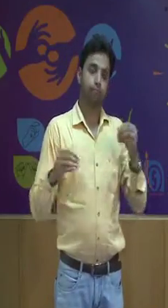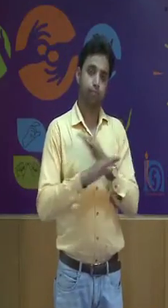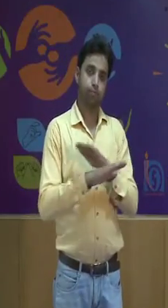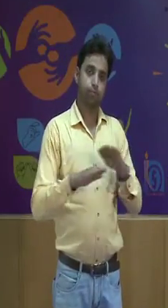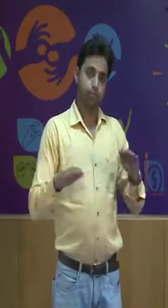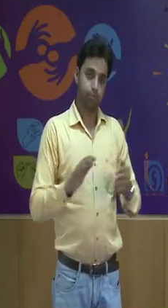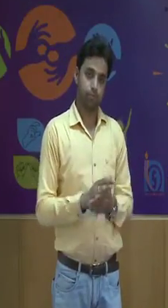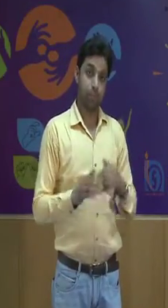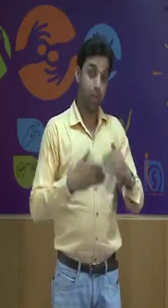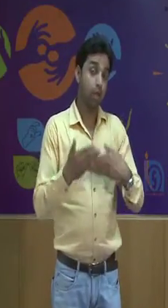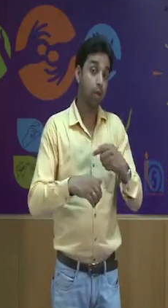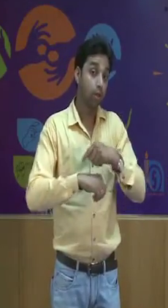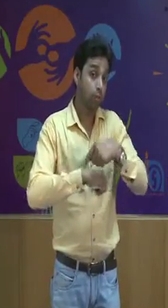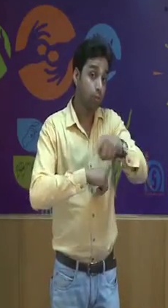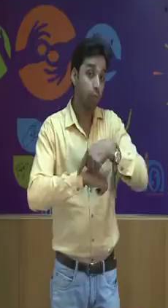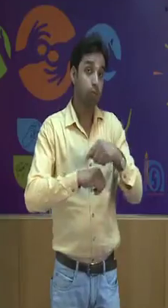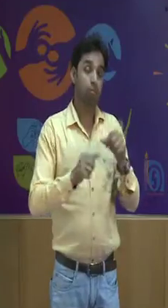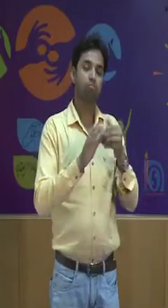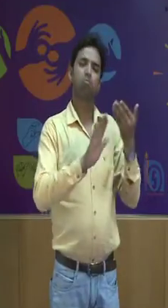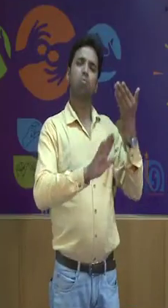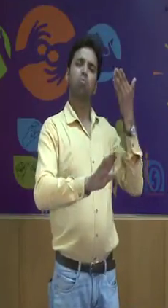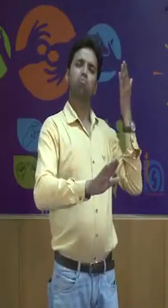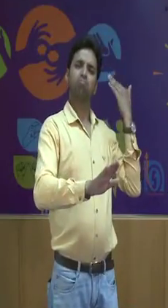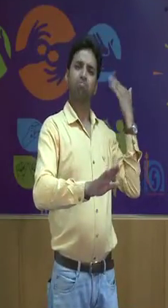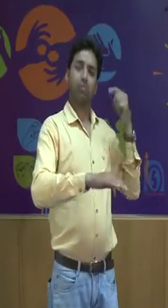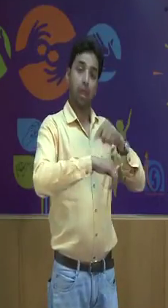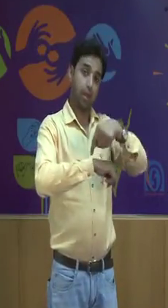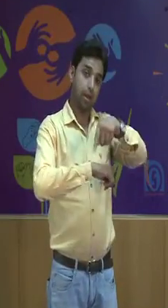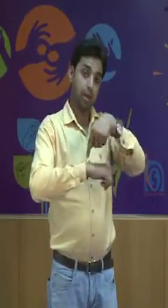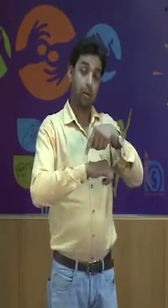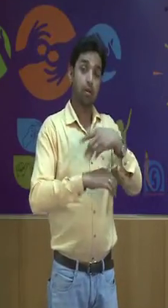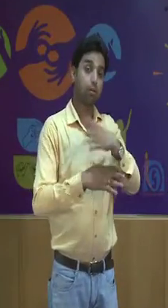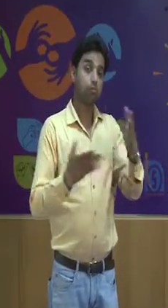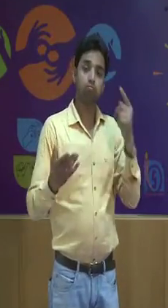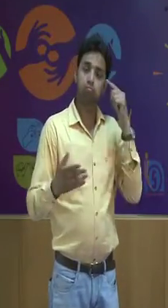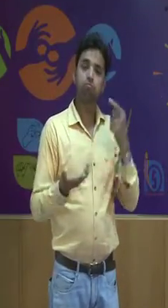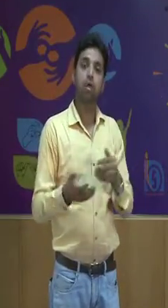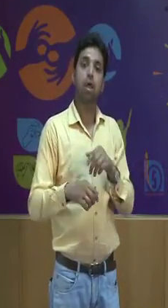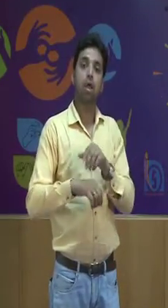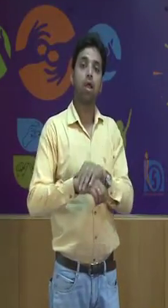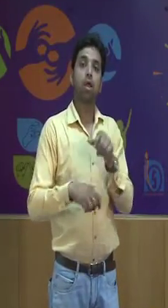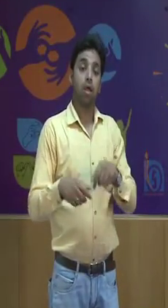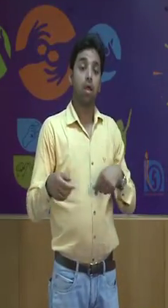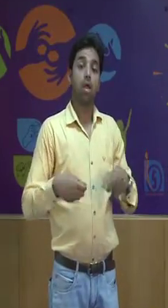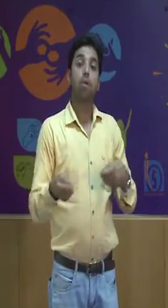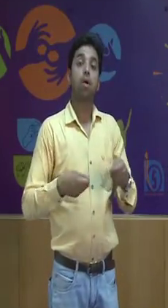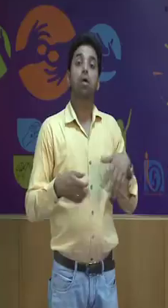Learners, during the ancient period, there were no slave markets in